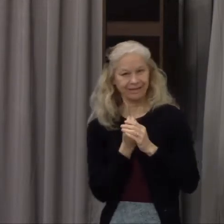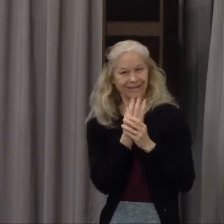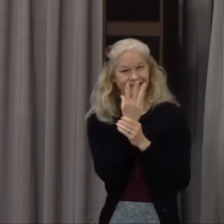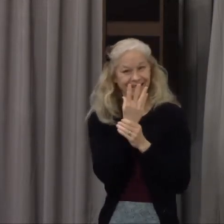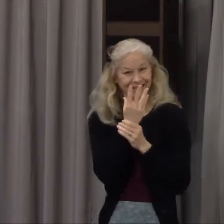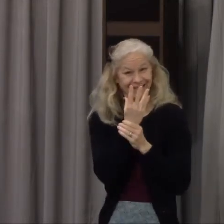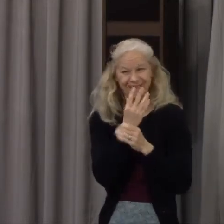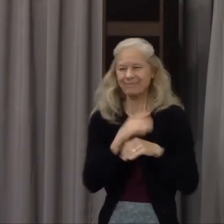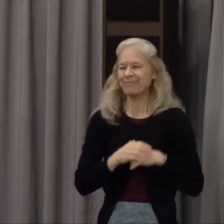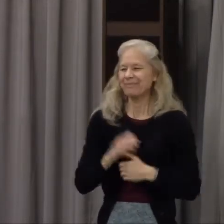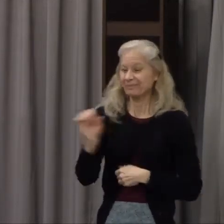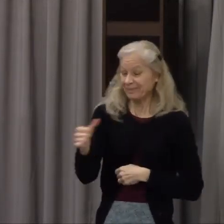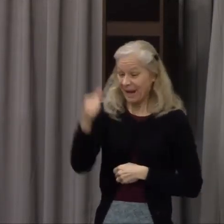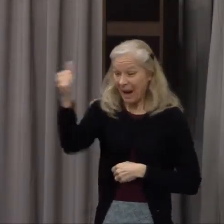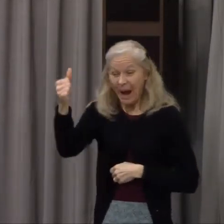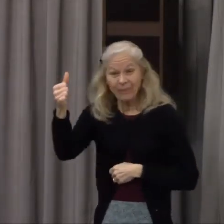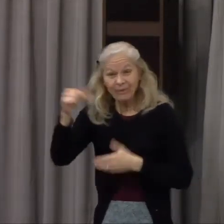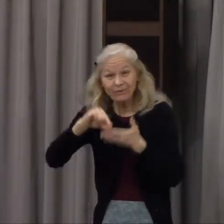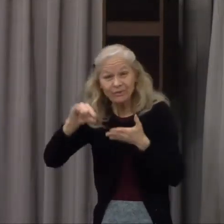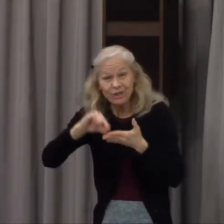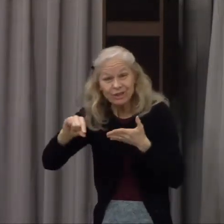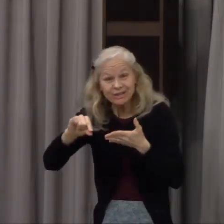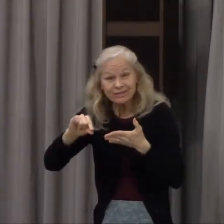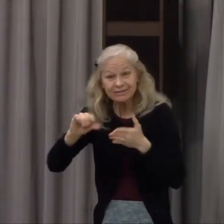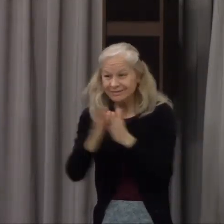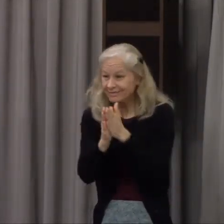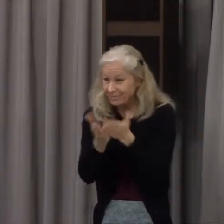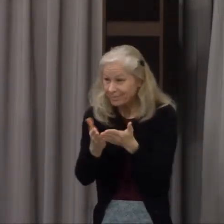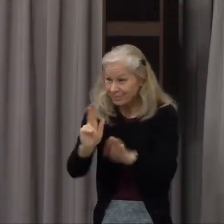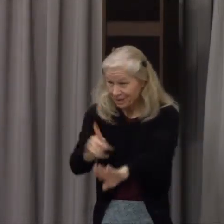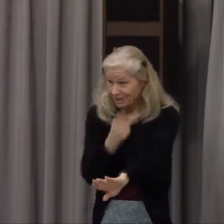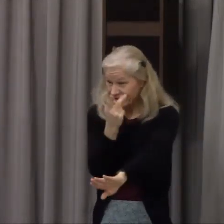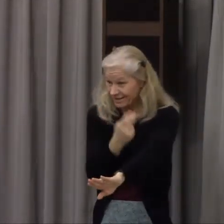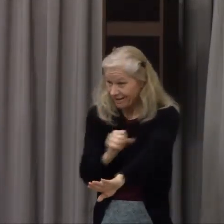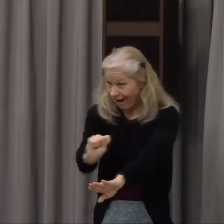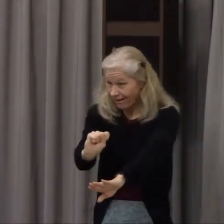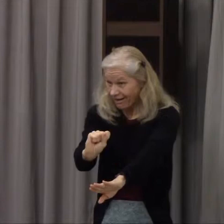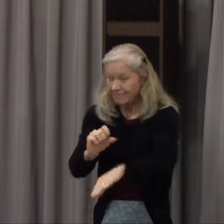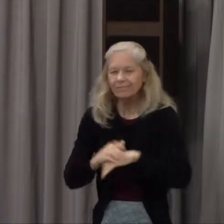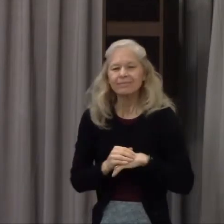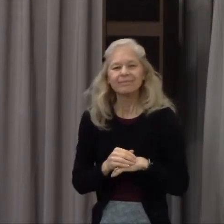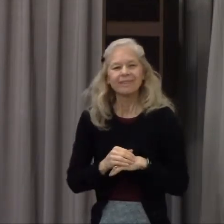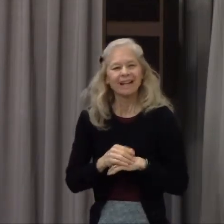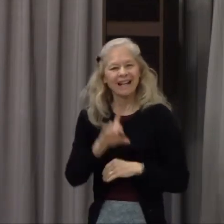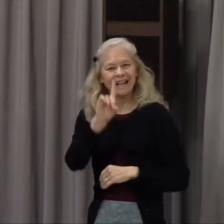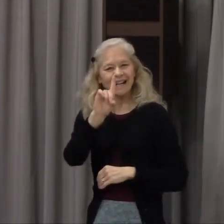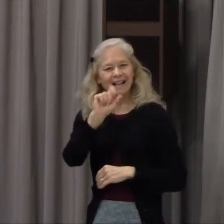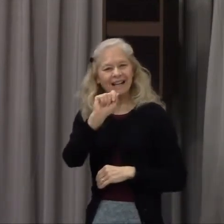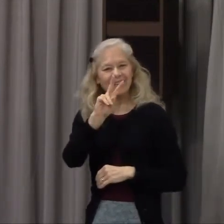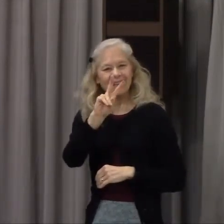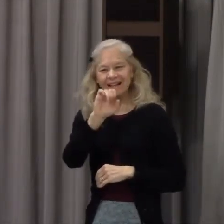Psalm 119:105 tells us, it's like a light that shines. Thy word is what? A lamp unto my feet, and a